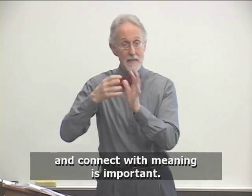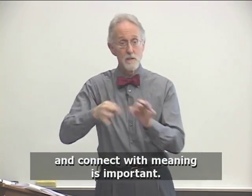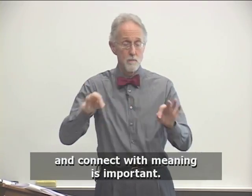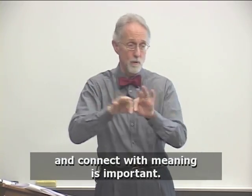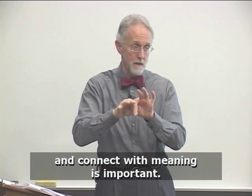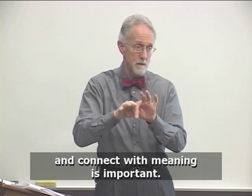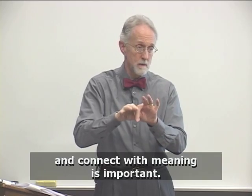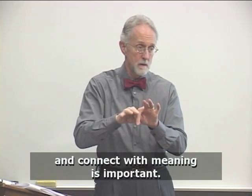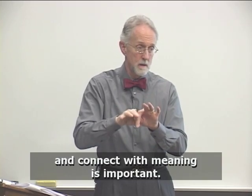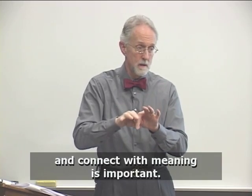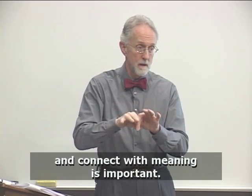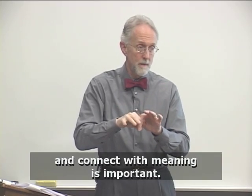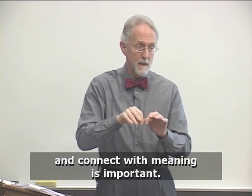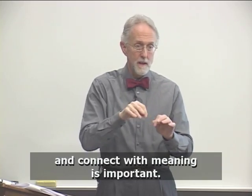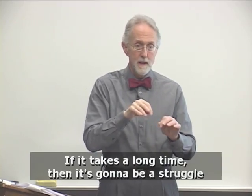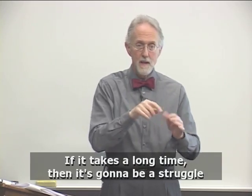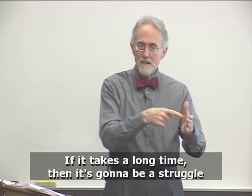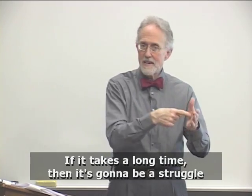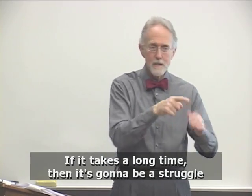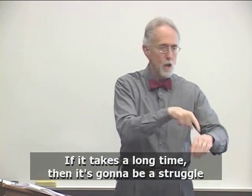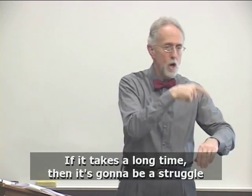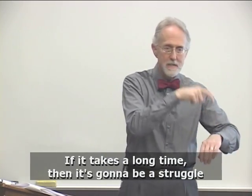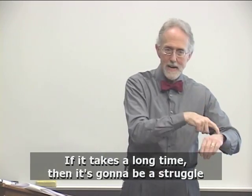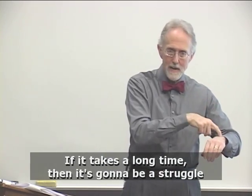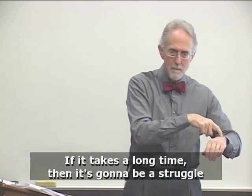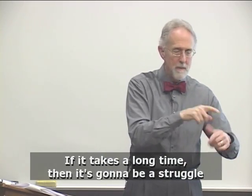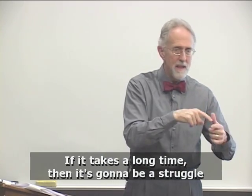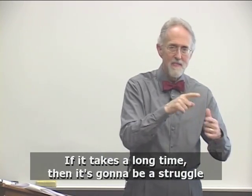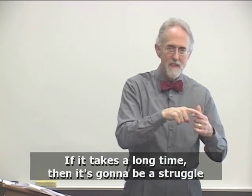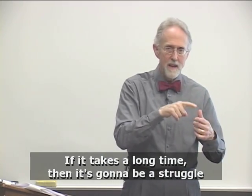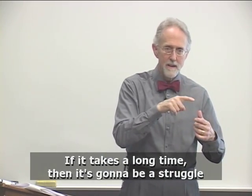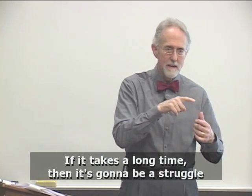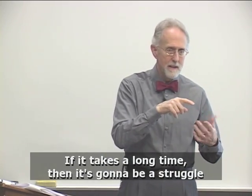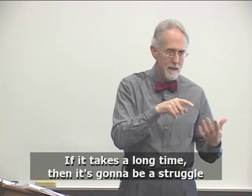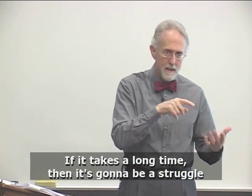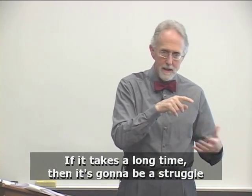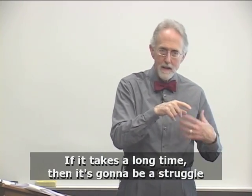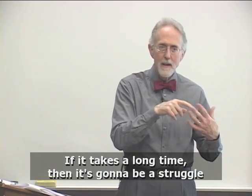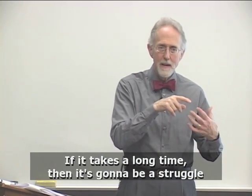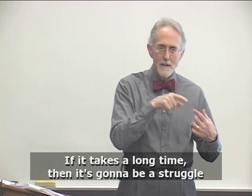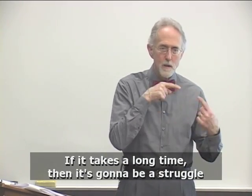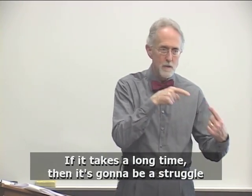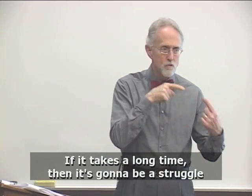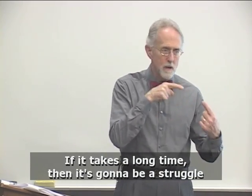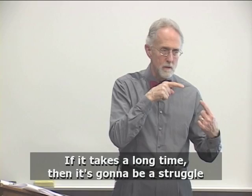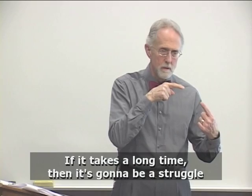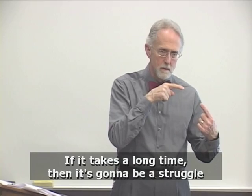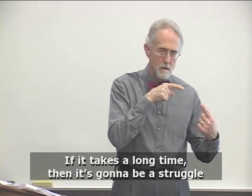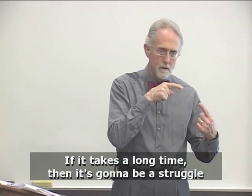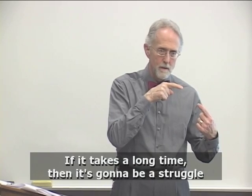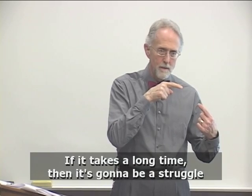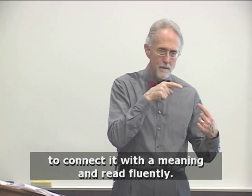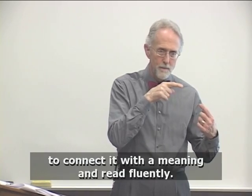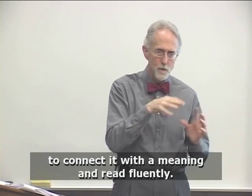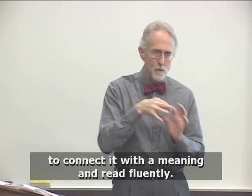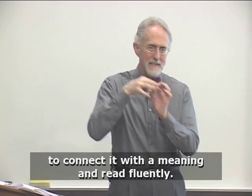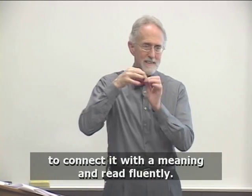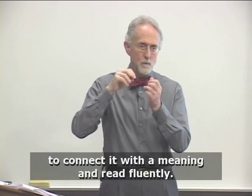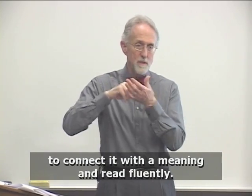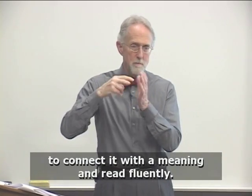is important. If it takes a long time, then it's going to be a struggle to connect it with the